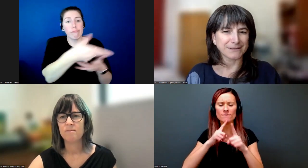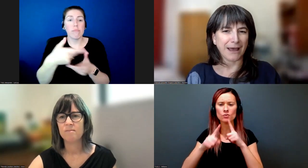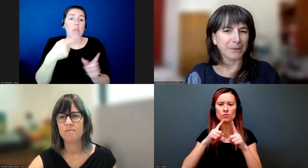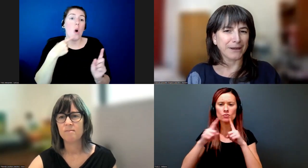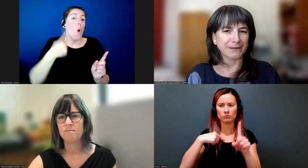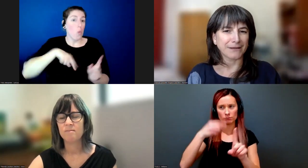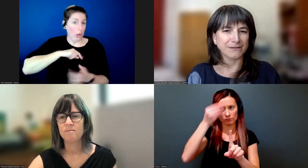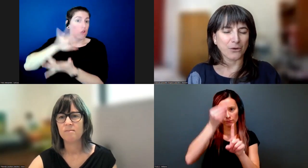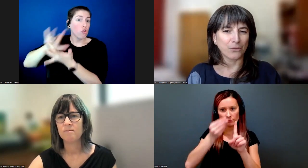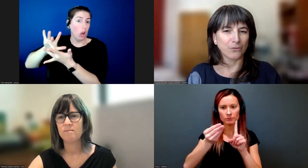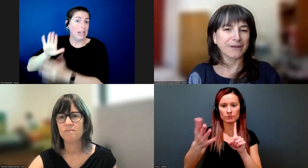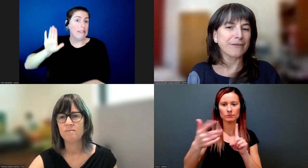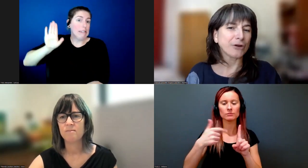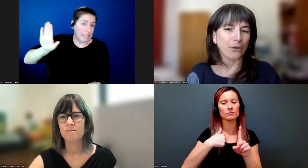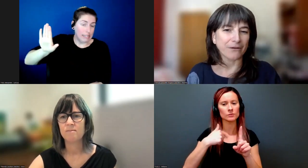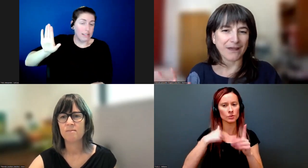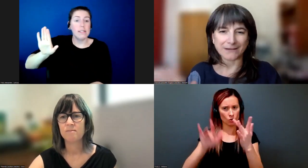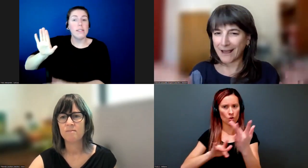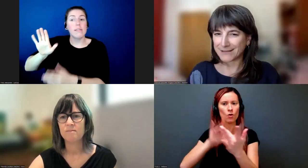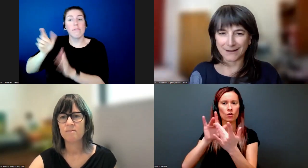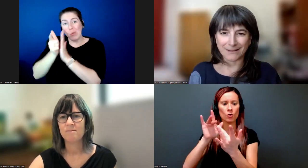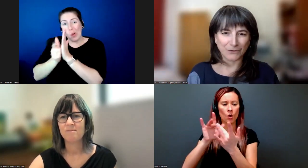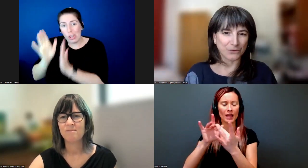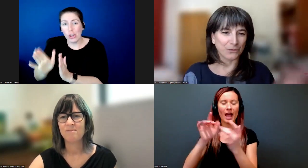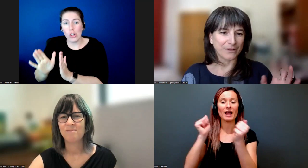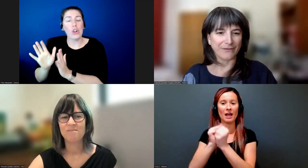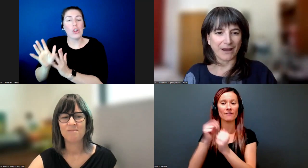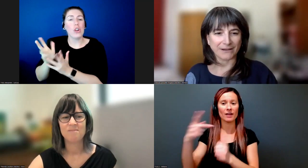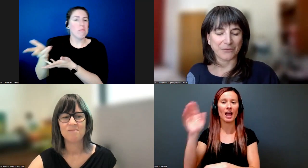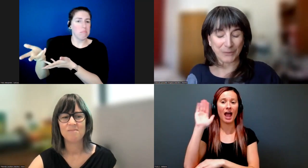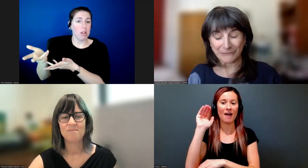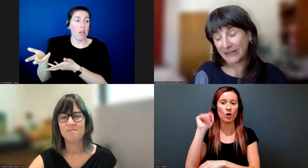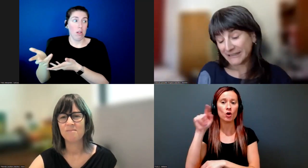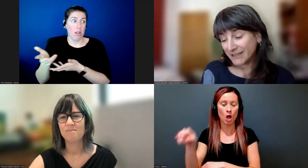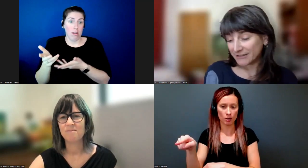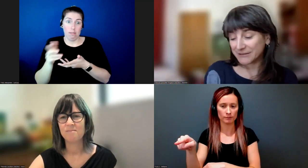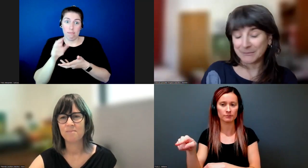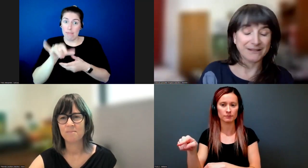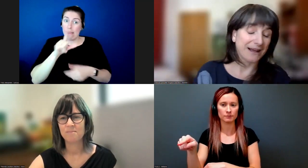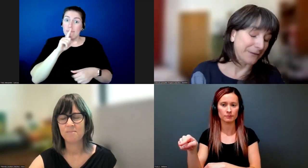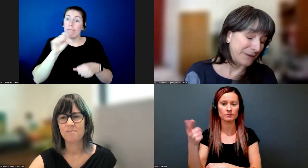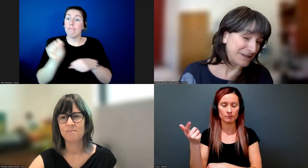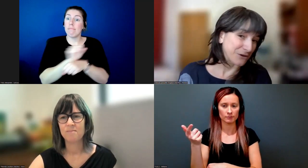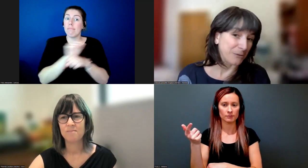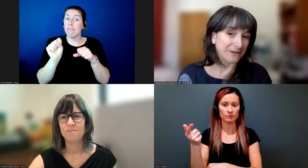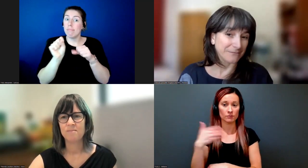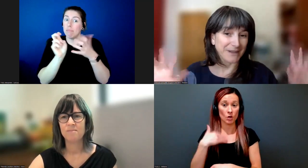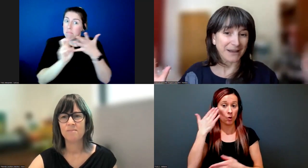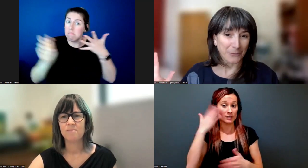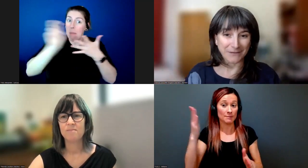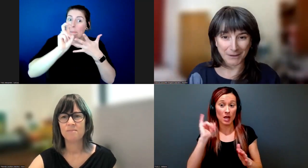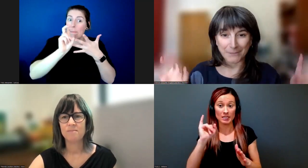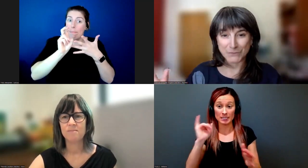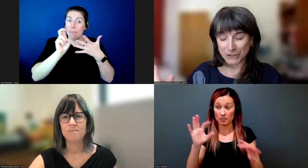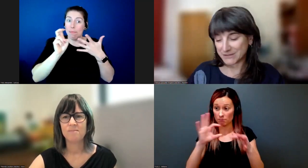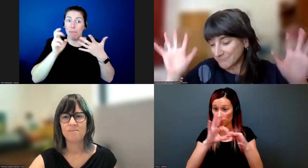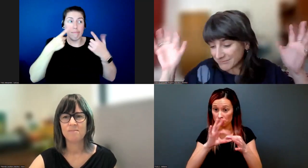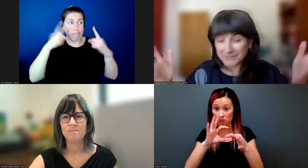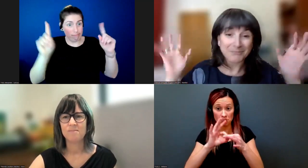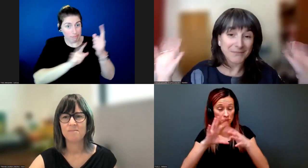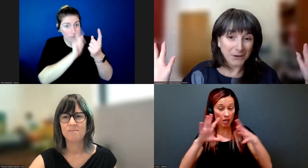his cabinet. And so we'll never know if that has anything to do with the fact that we finally got to meet the health minister. But anyway,